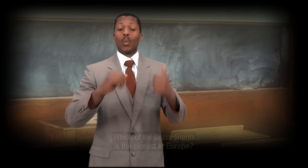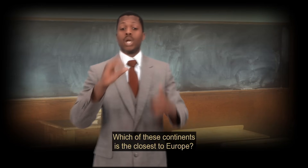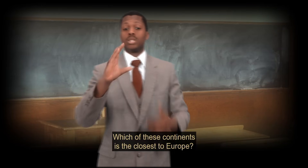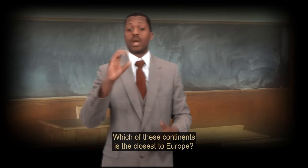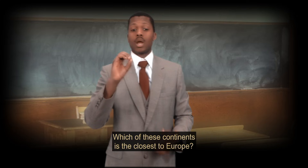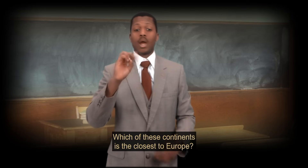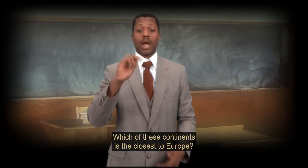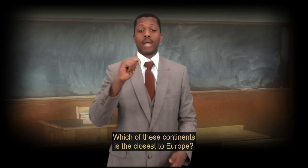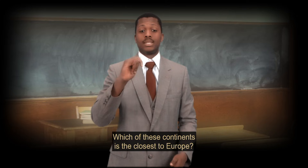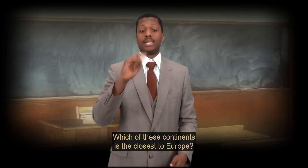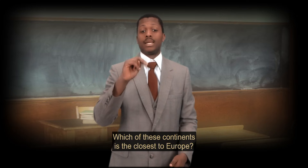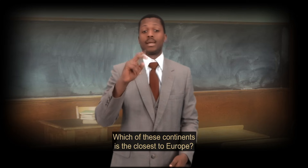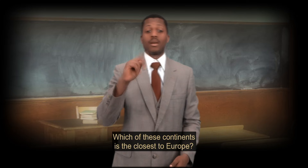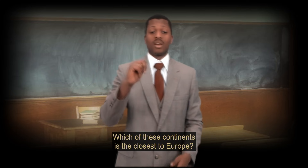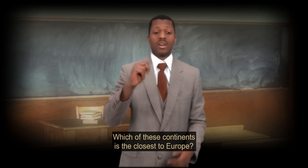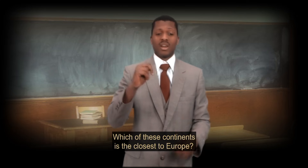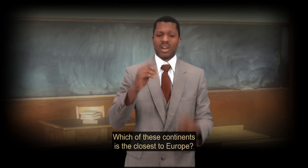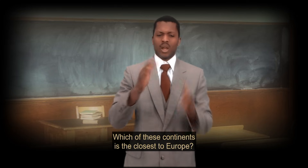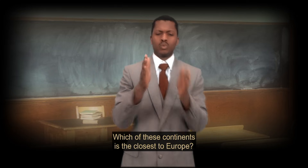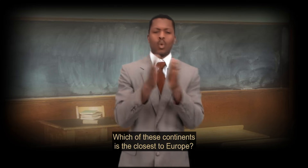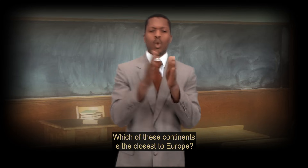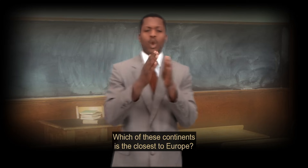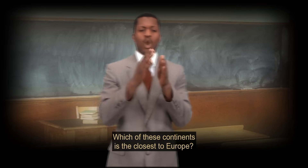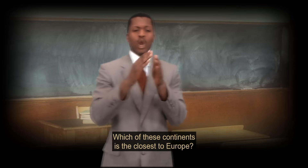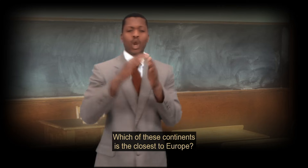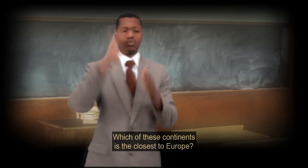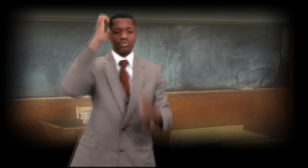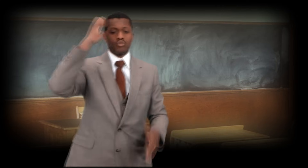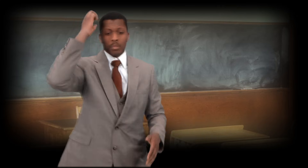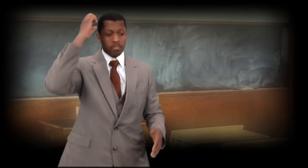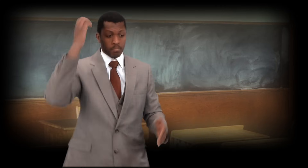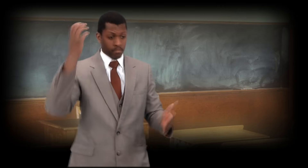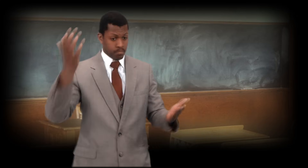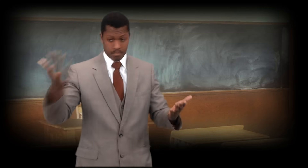Which of these continents is the closest to Europe?